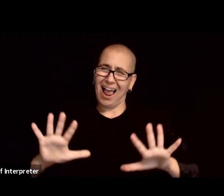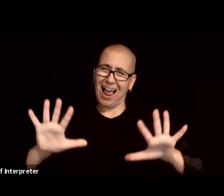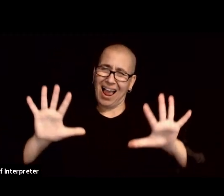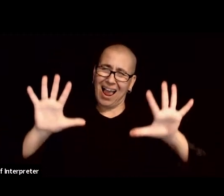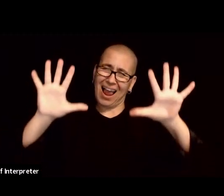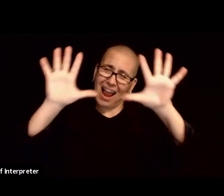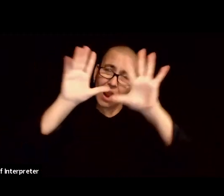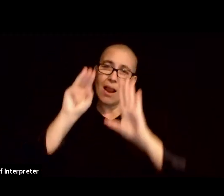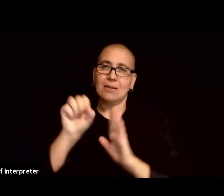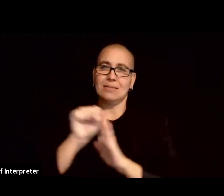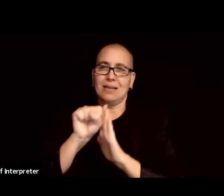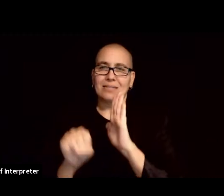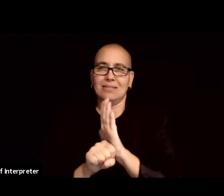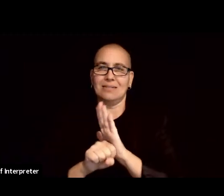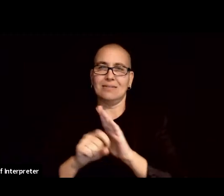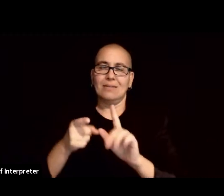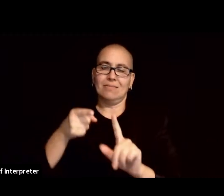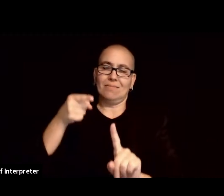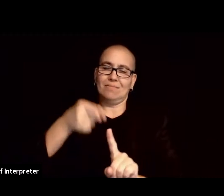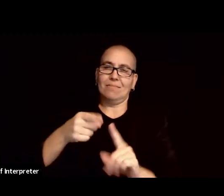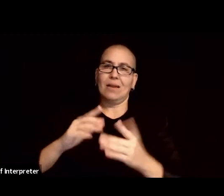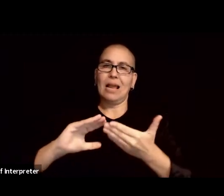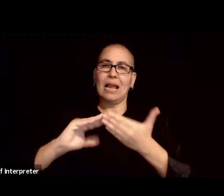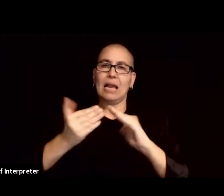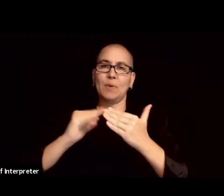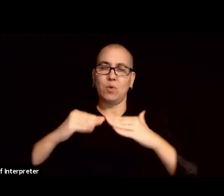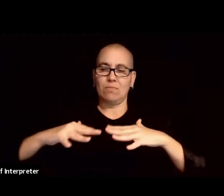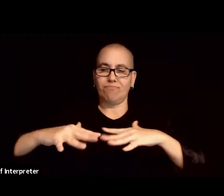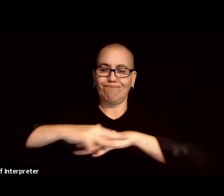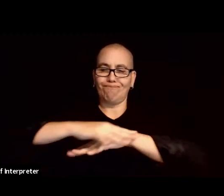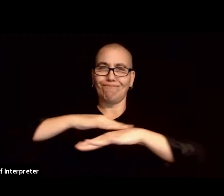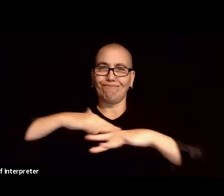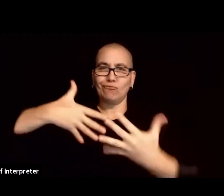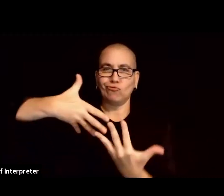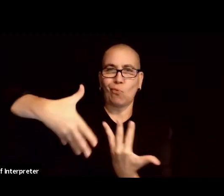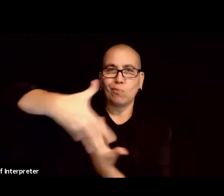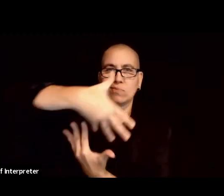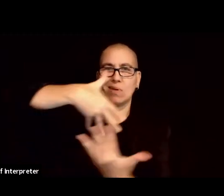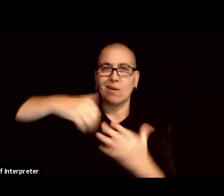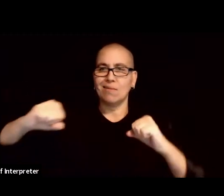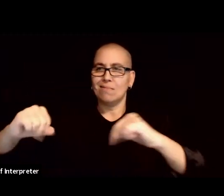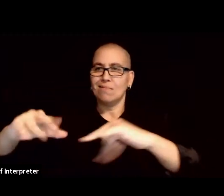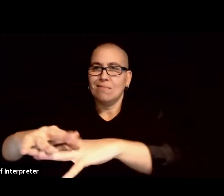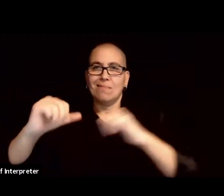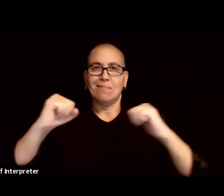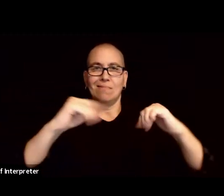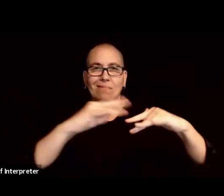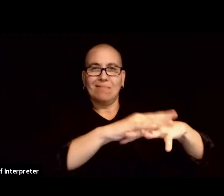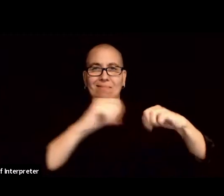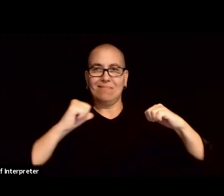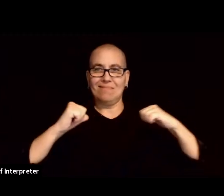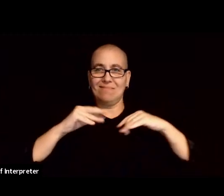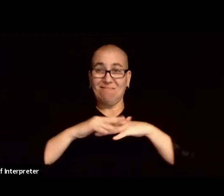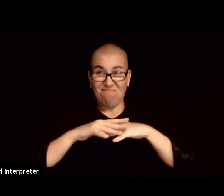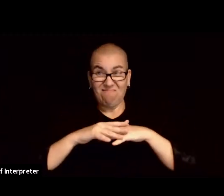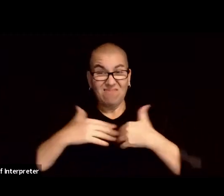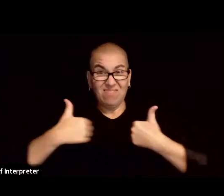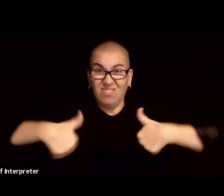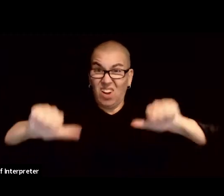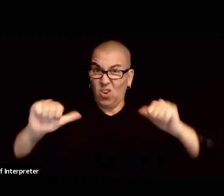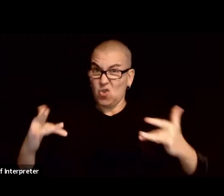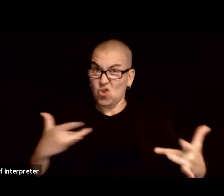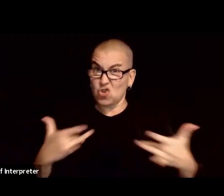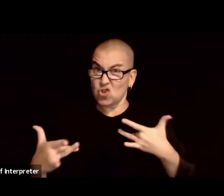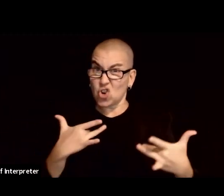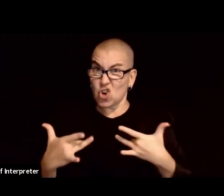the state, we're increasingly concerned about people not wanting to share details with our case investigators about their recent interactions